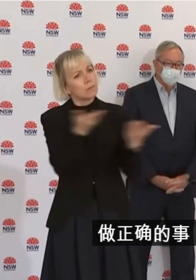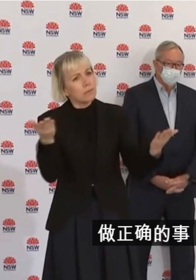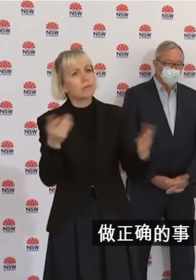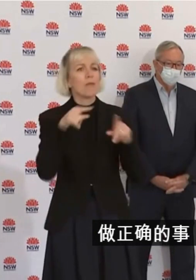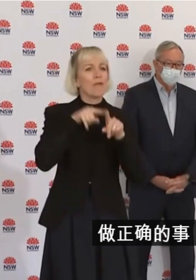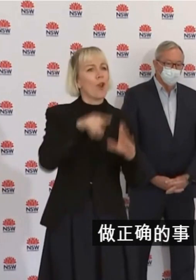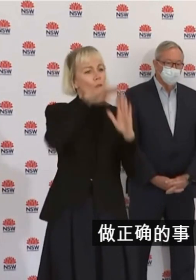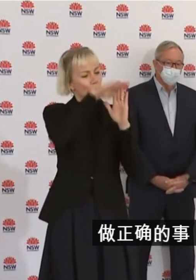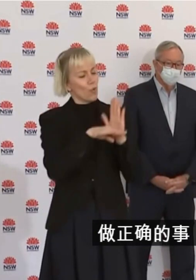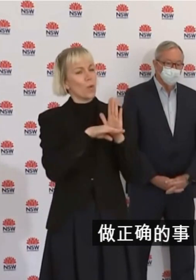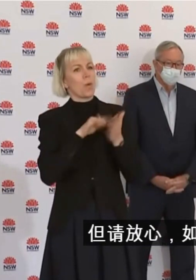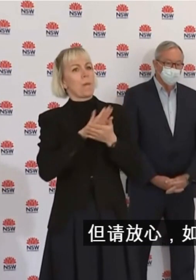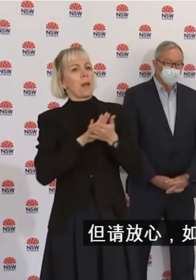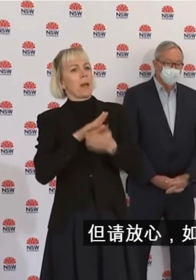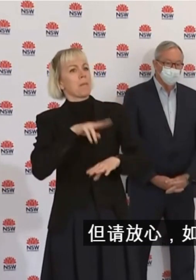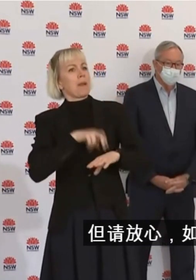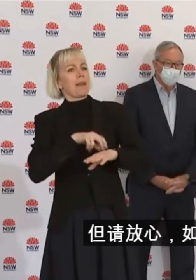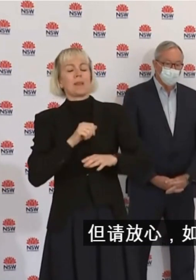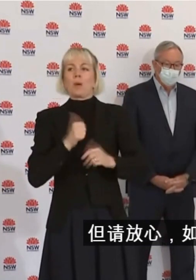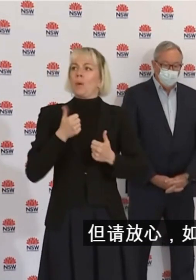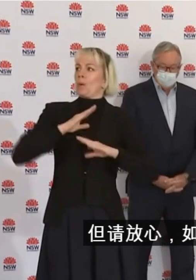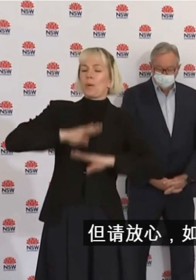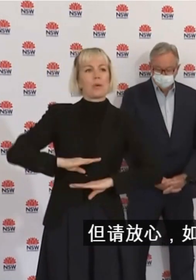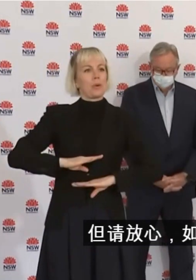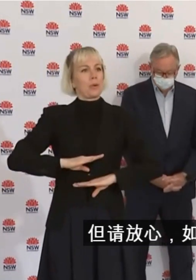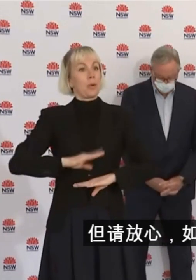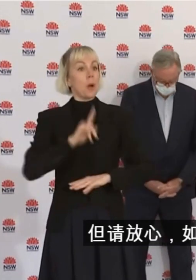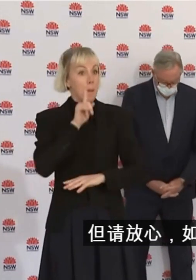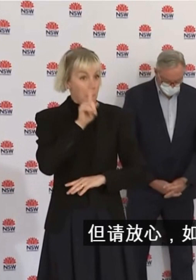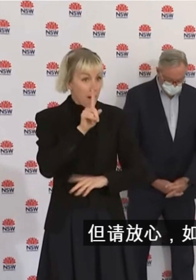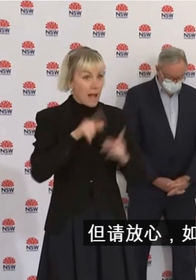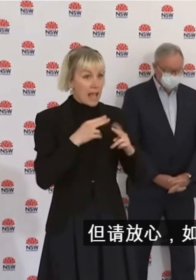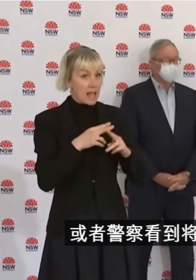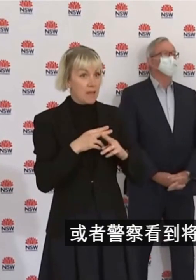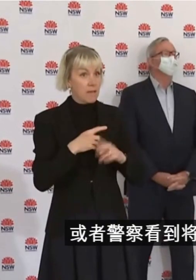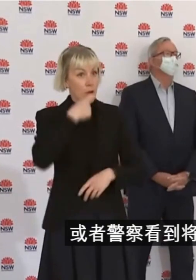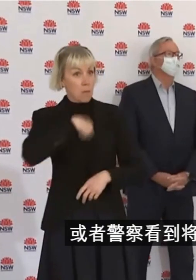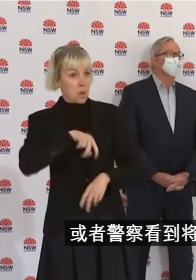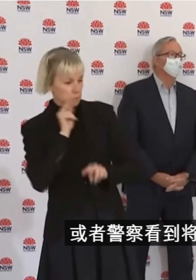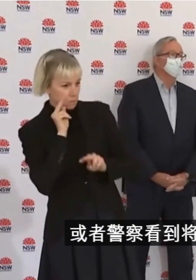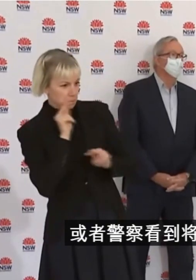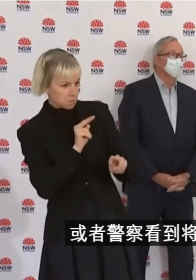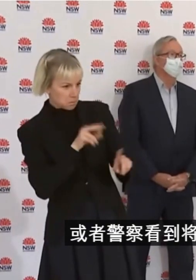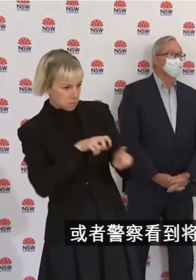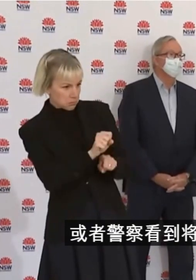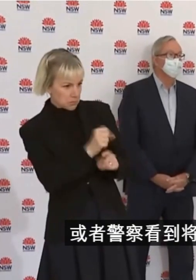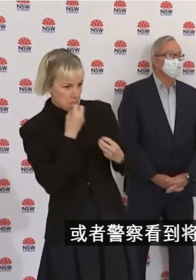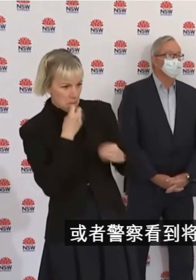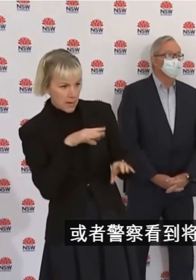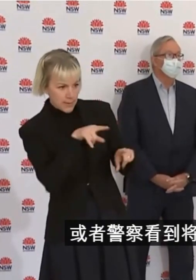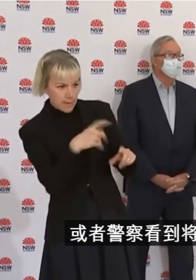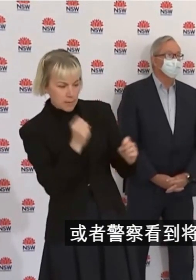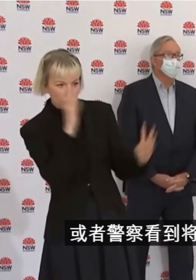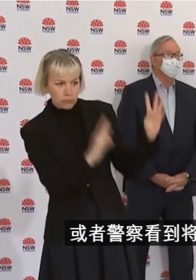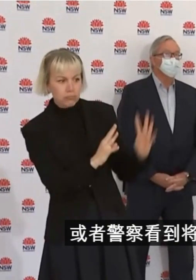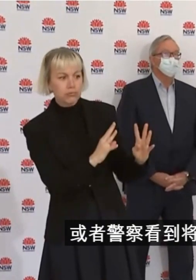make our job so much easier. But be rest assured, where there's a complaint to Crime Stoppers or where police see behaviour that